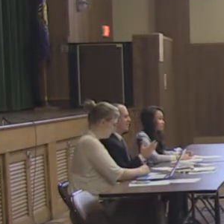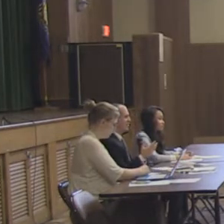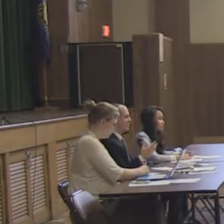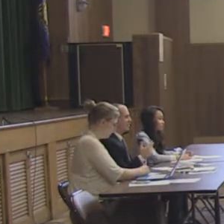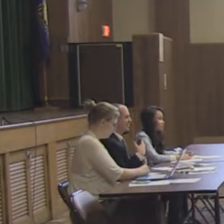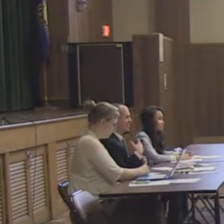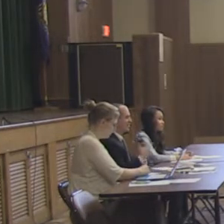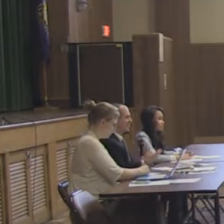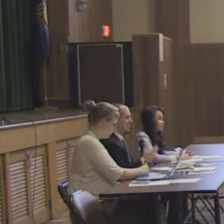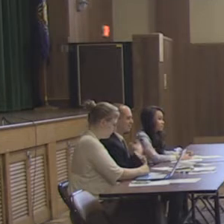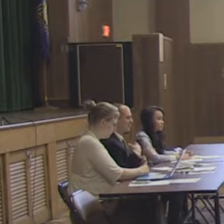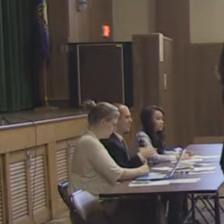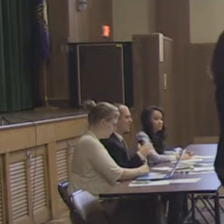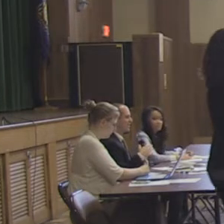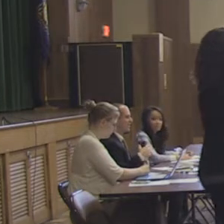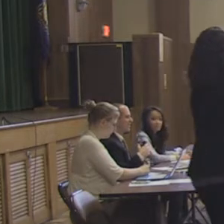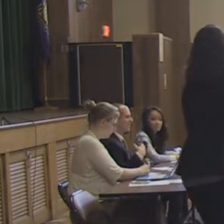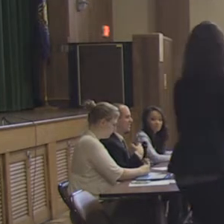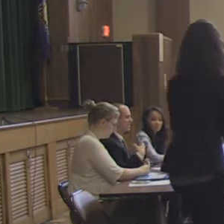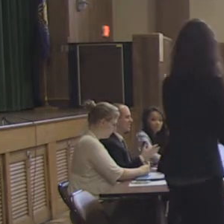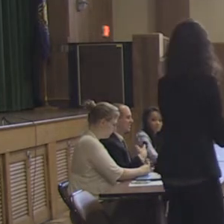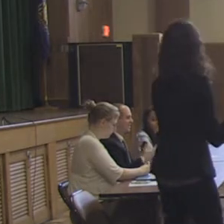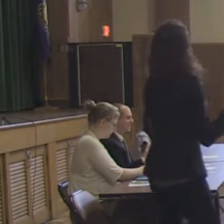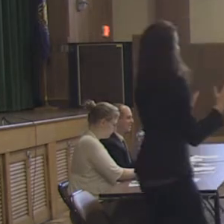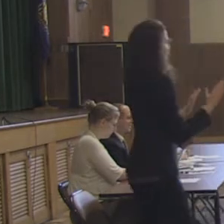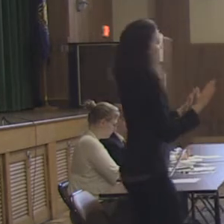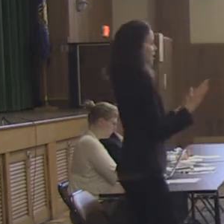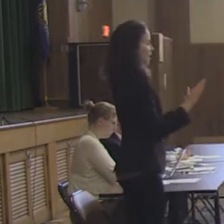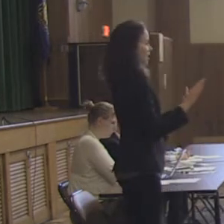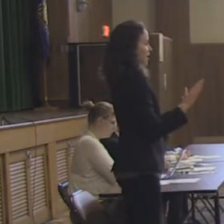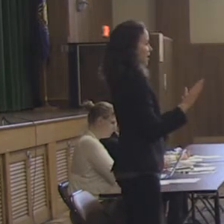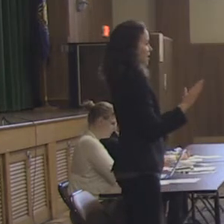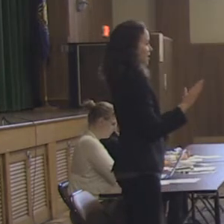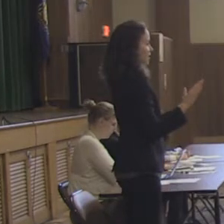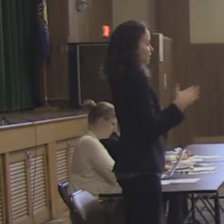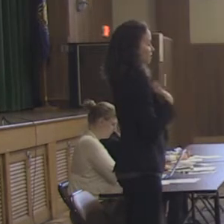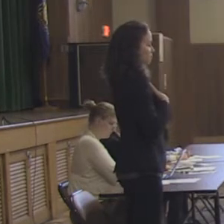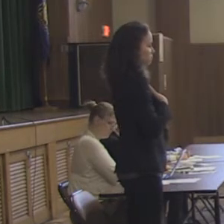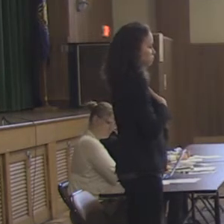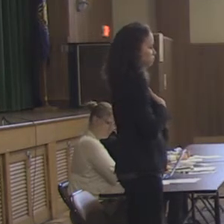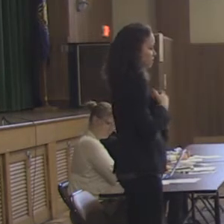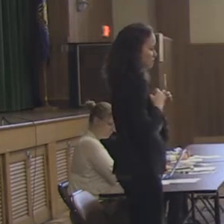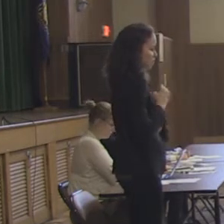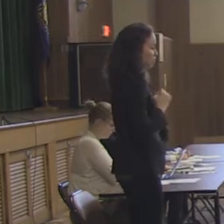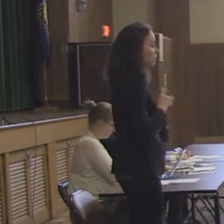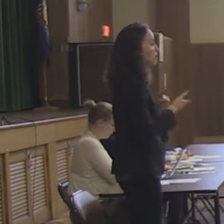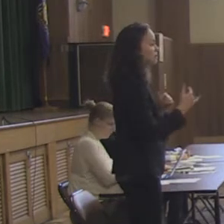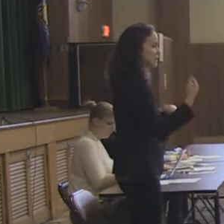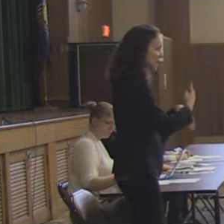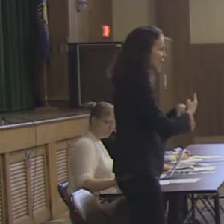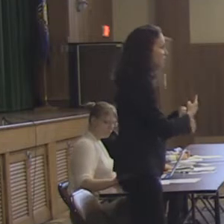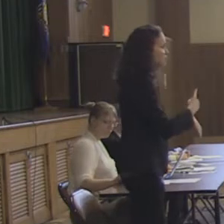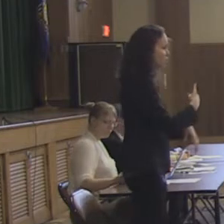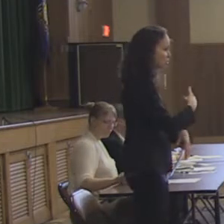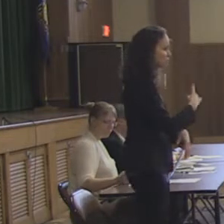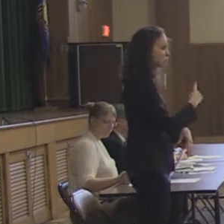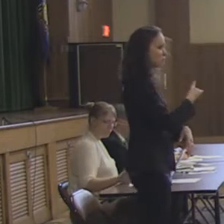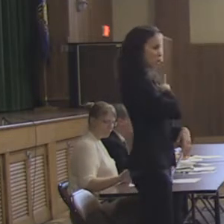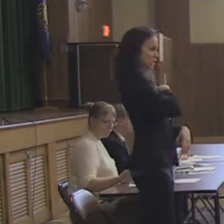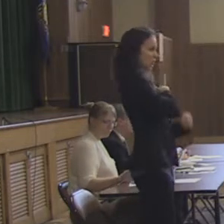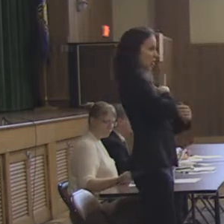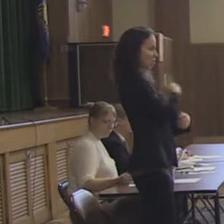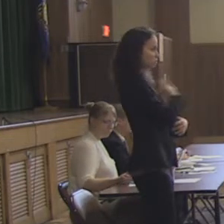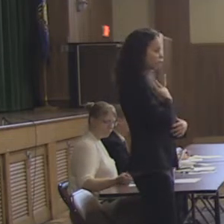I just have to say, just as, you know, I'm trying to not be, you know, emotional or anything like that, but it was a very emotional day, so I really appreciate everyone being there. I feel